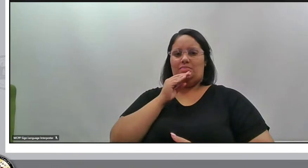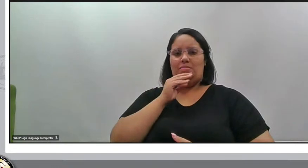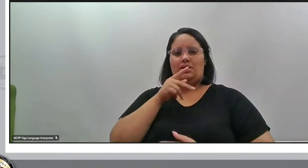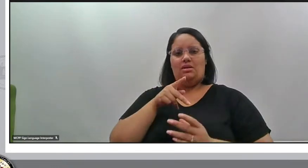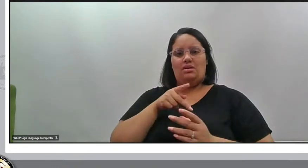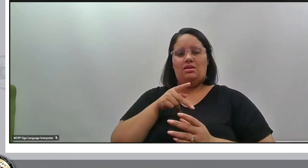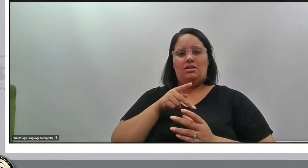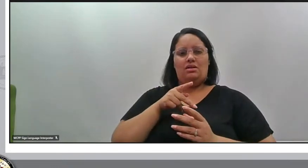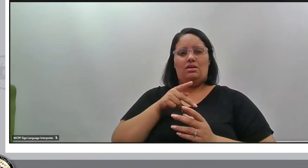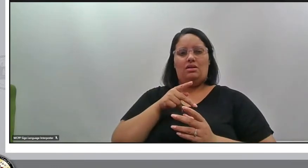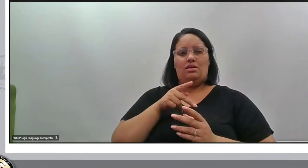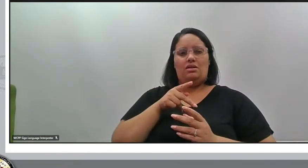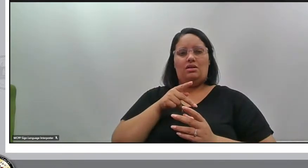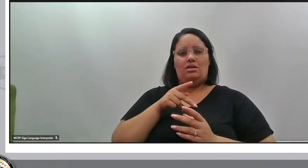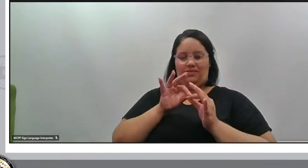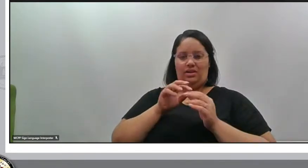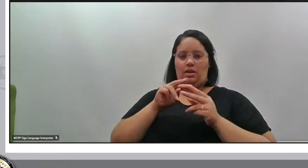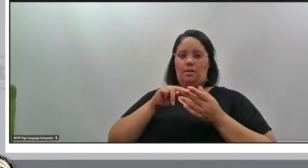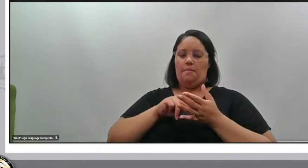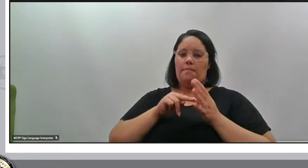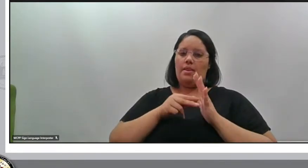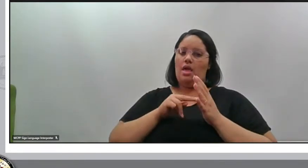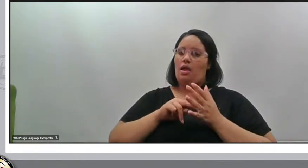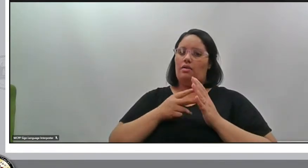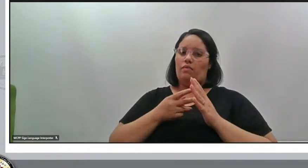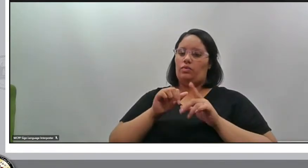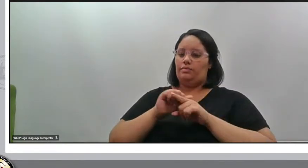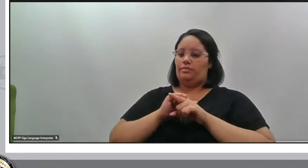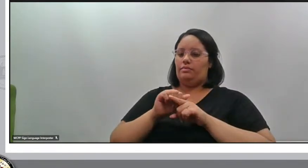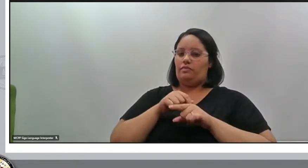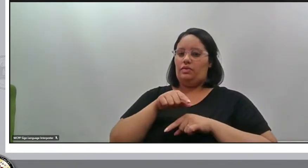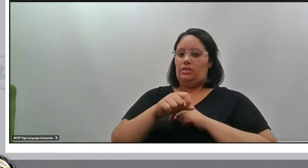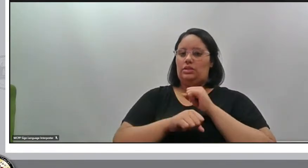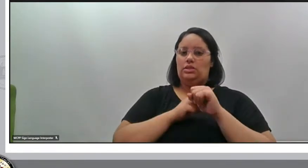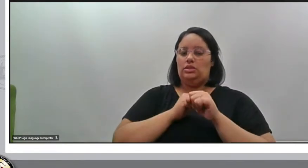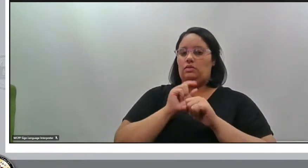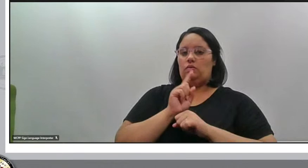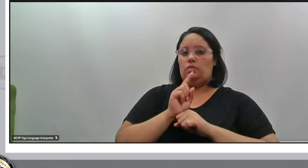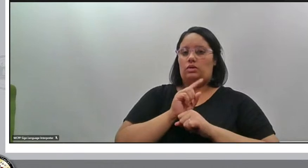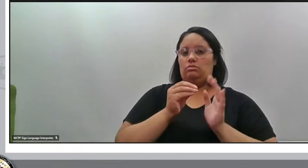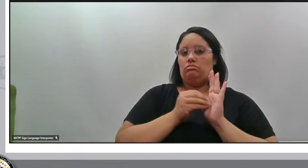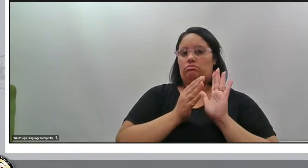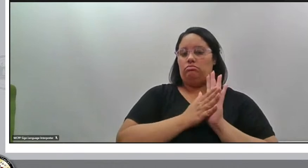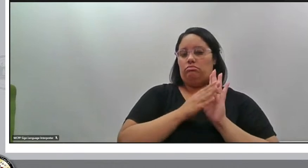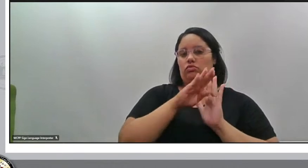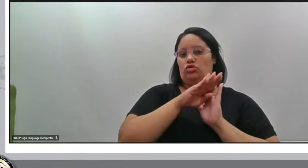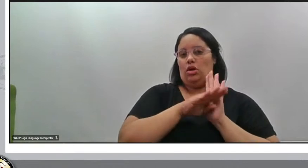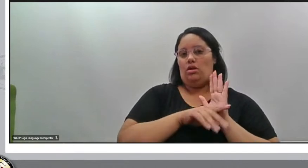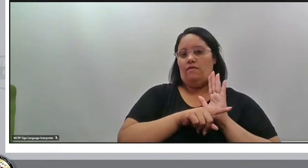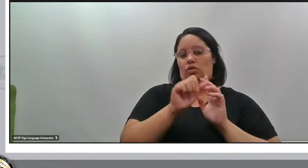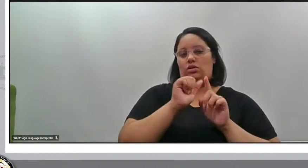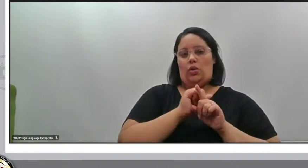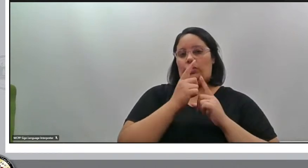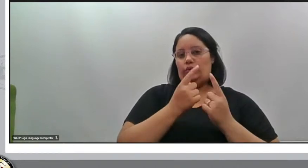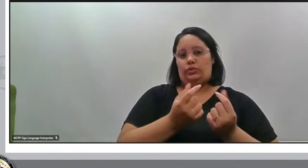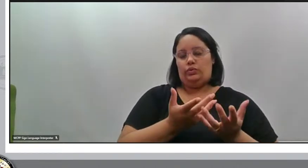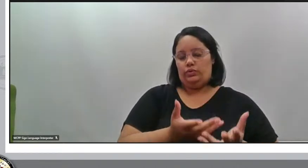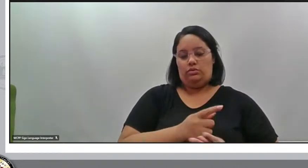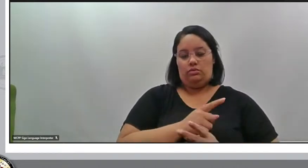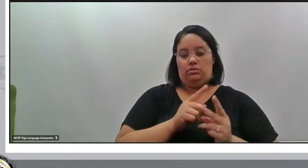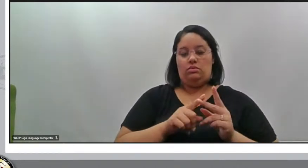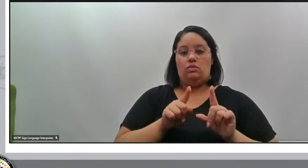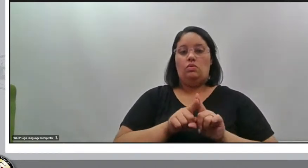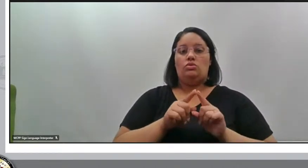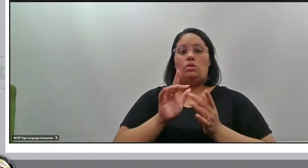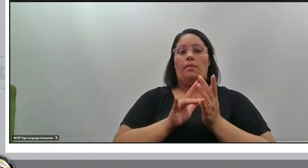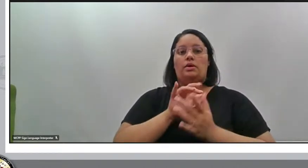specifically the plans are for budgeting for training for this year and what is on the agenda for that. And then further on